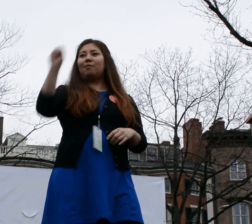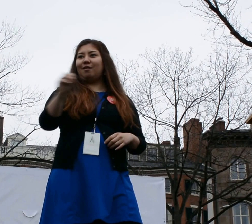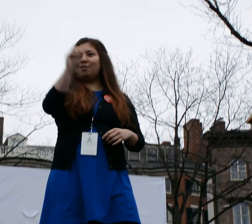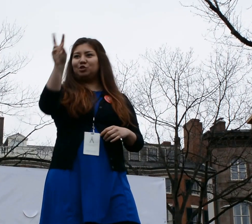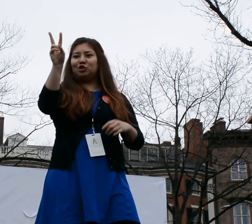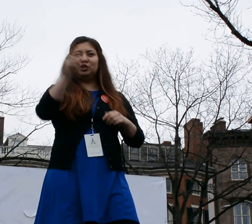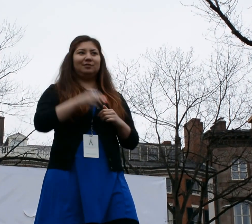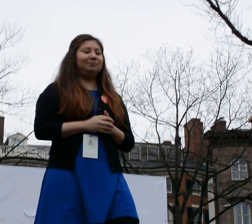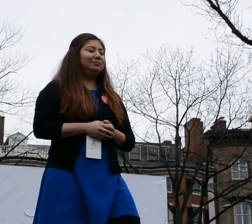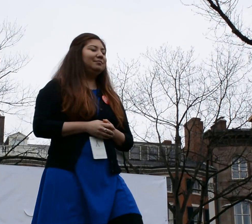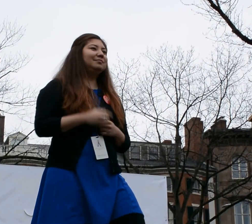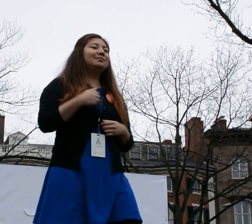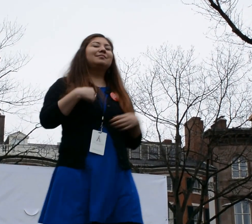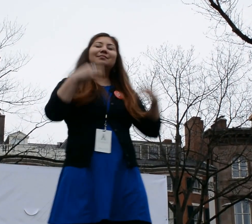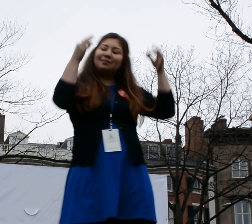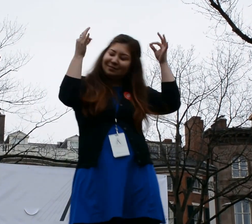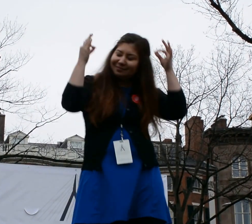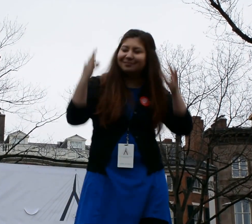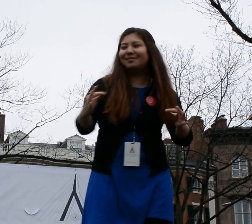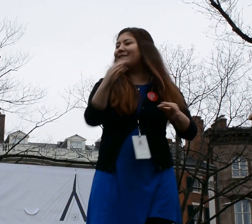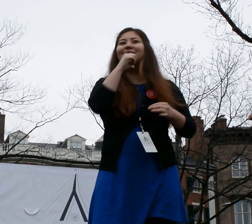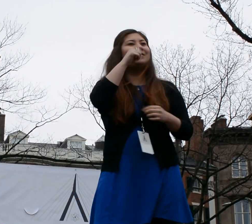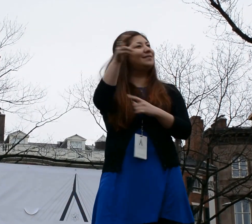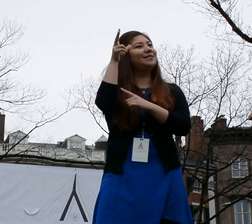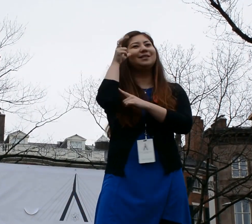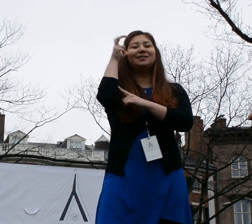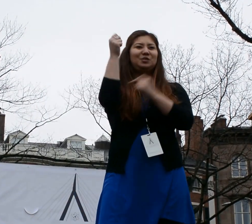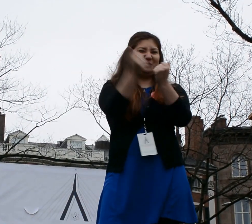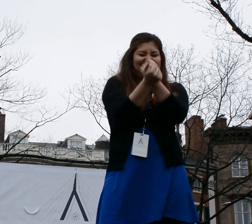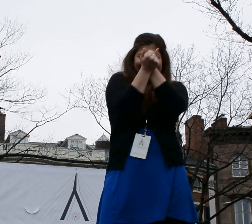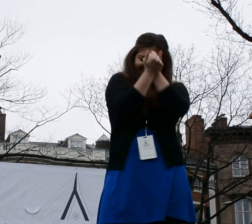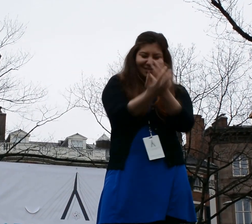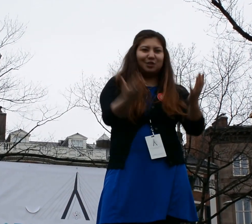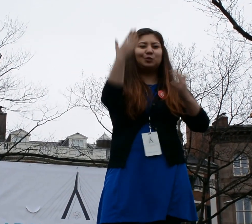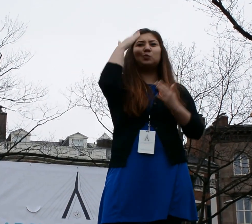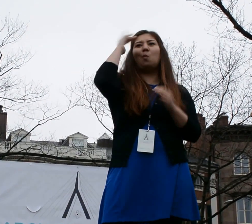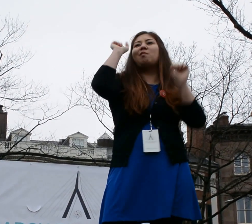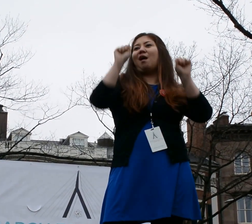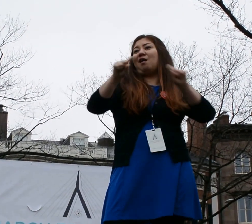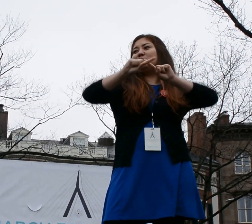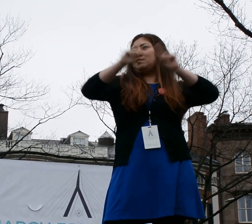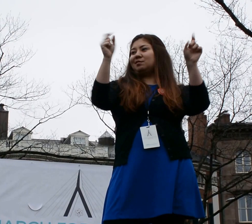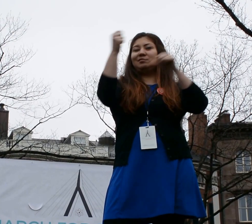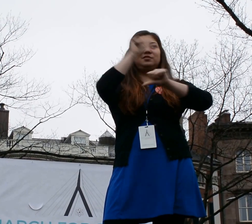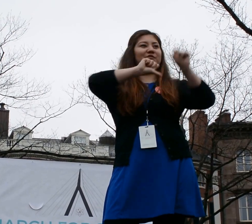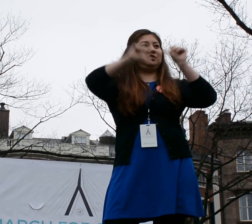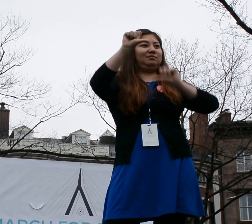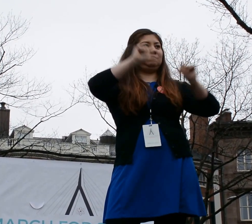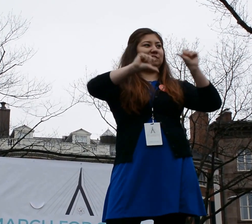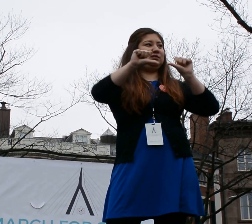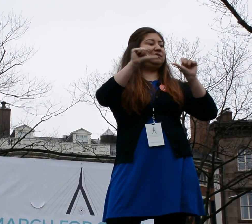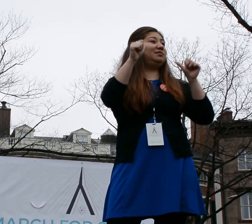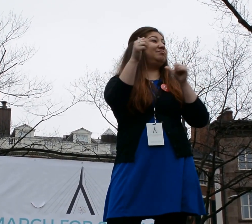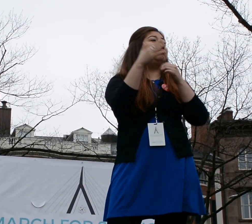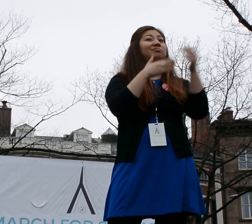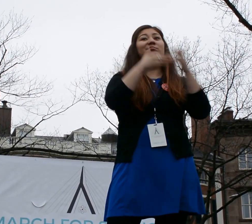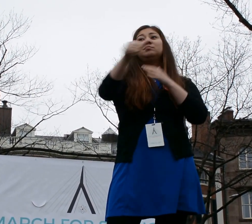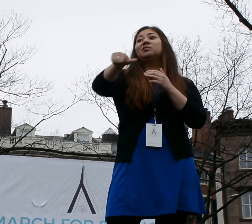oxygen. I especially didn't need to hear a single thing to know that I can make a